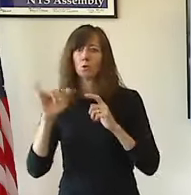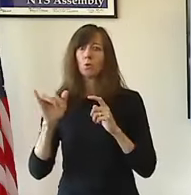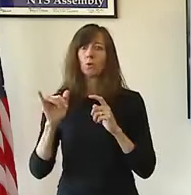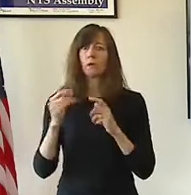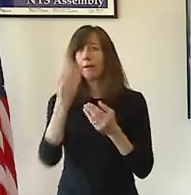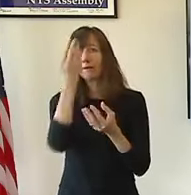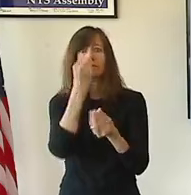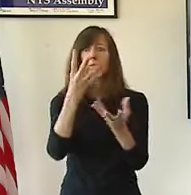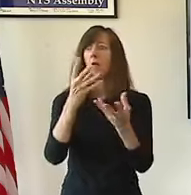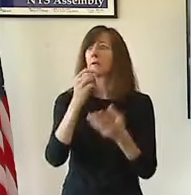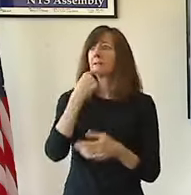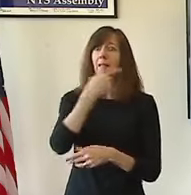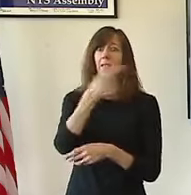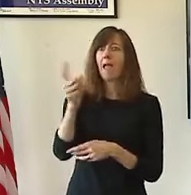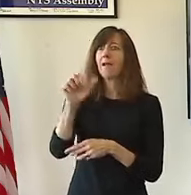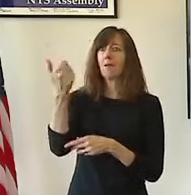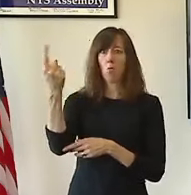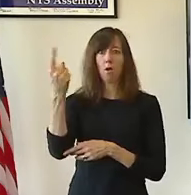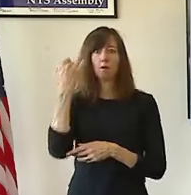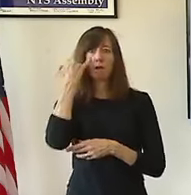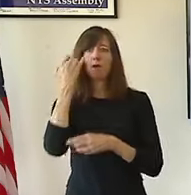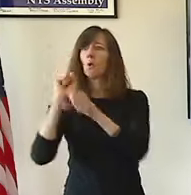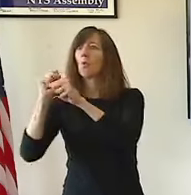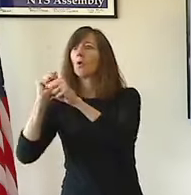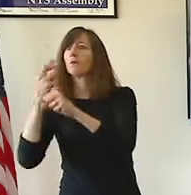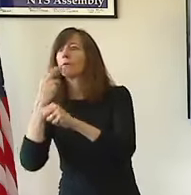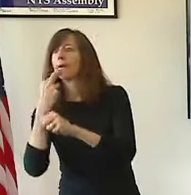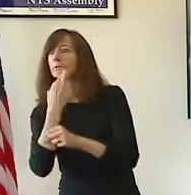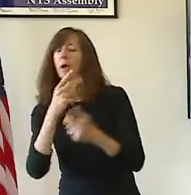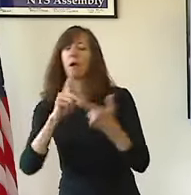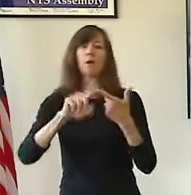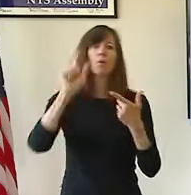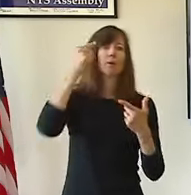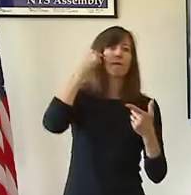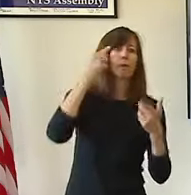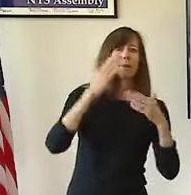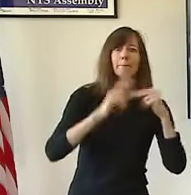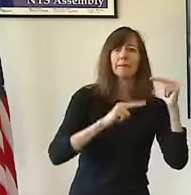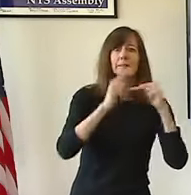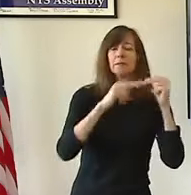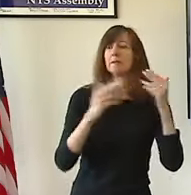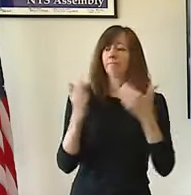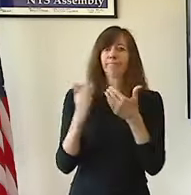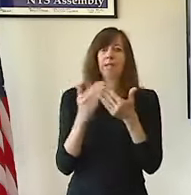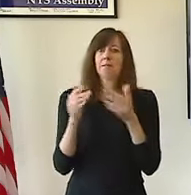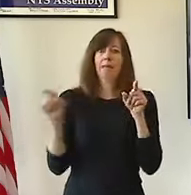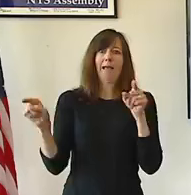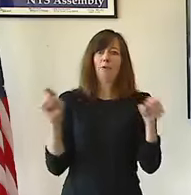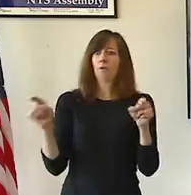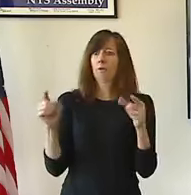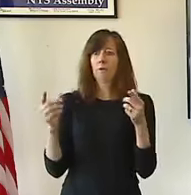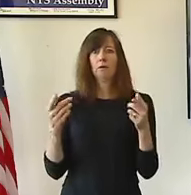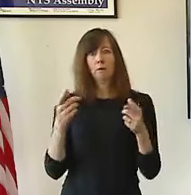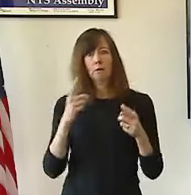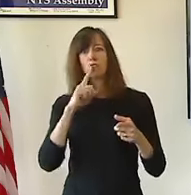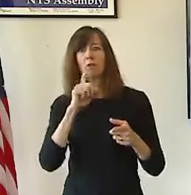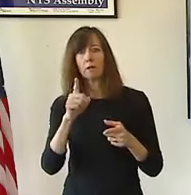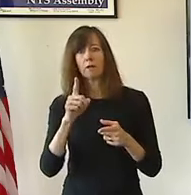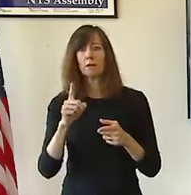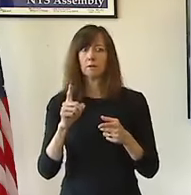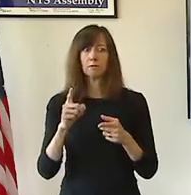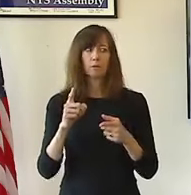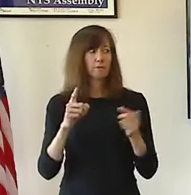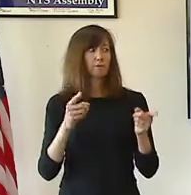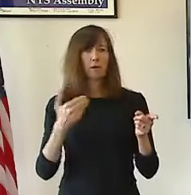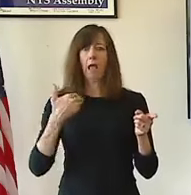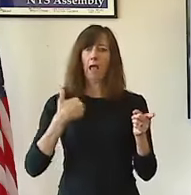Whether you work at a restaurant or in a government building, we don't have and we haven't hired the hand sanitizer distribution